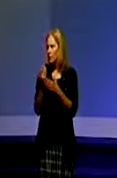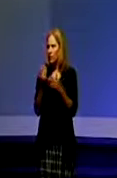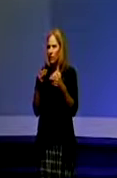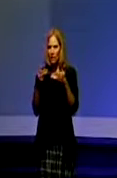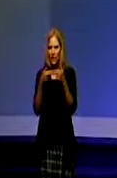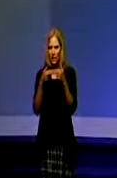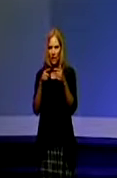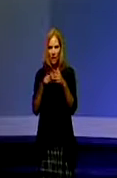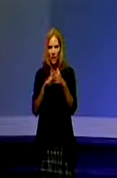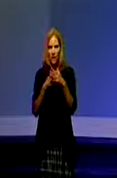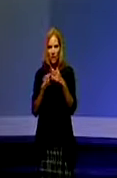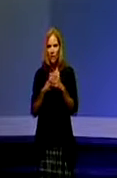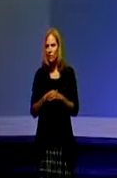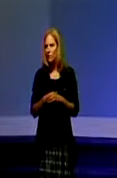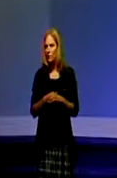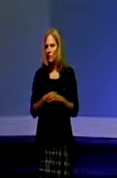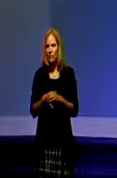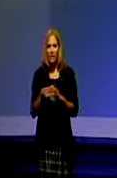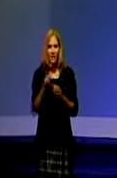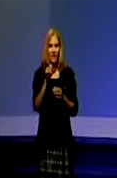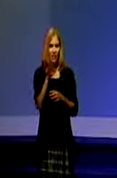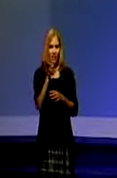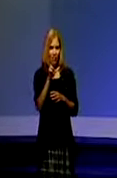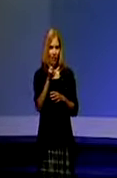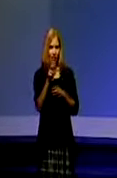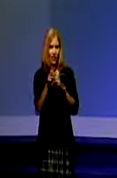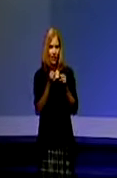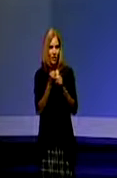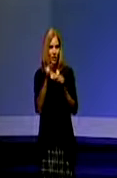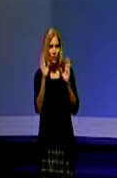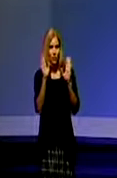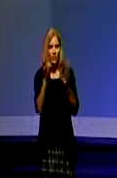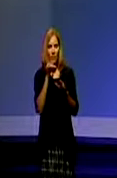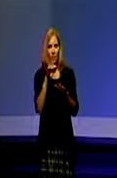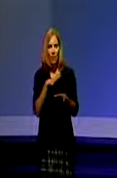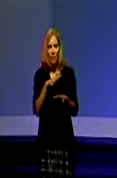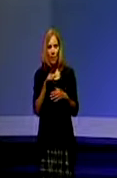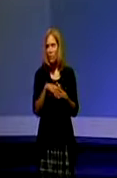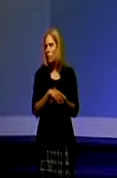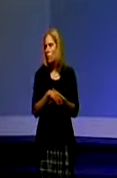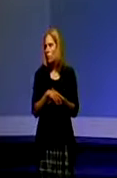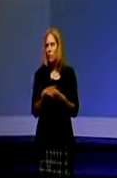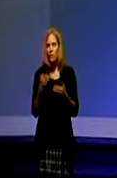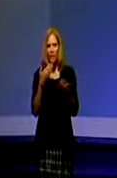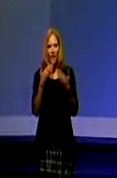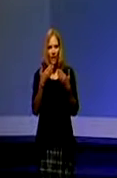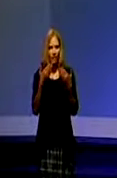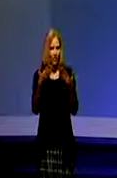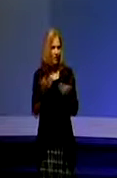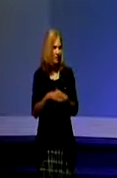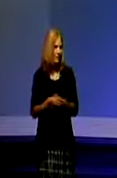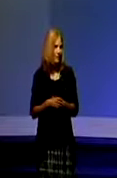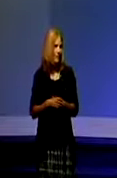start. And yes, 53 years with this wonderful woman. I'm so thankful.